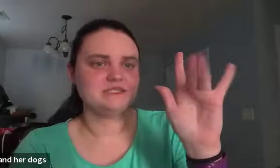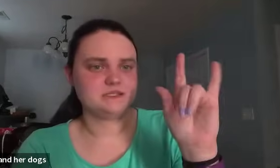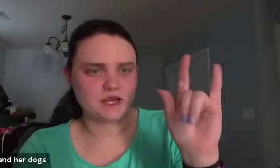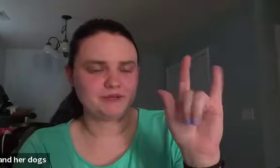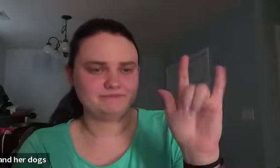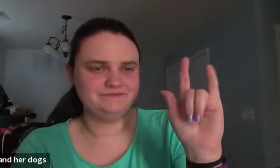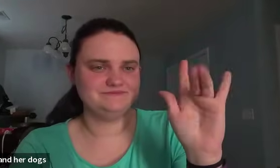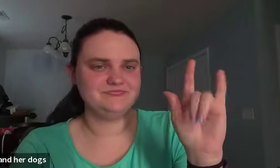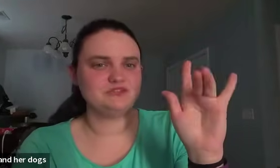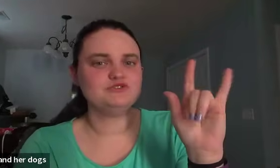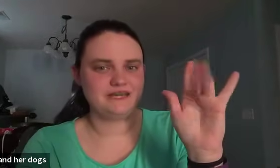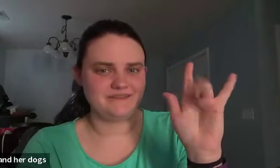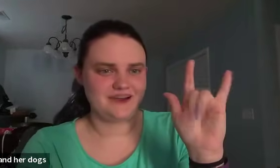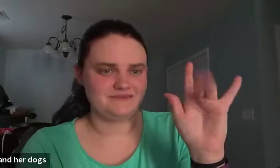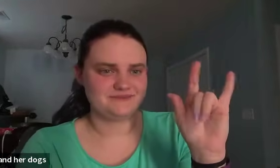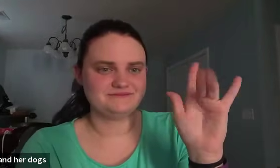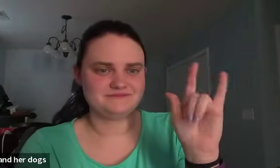is Spider-Man. So 25.